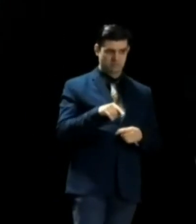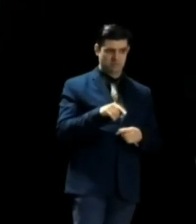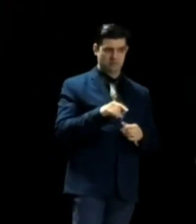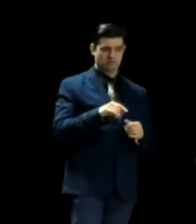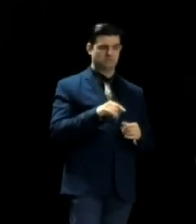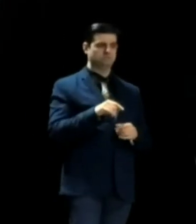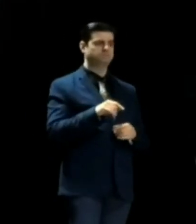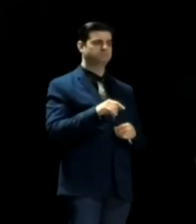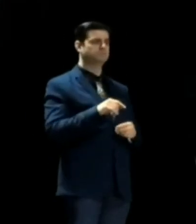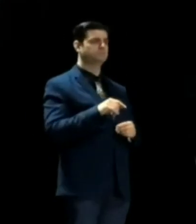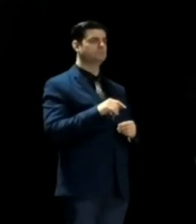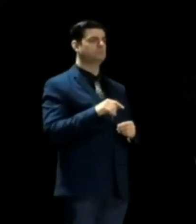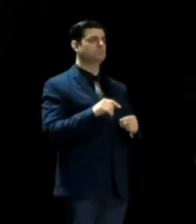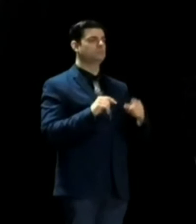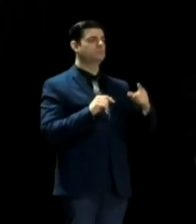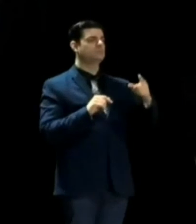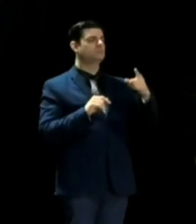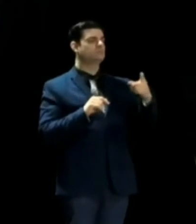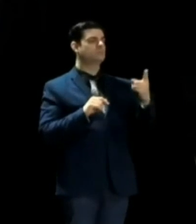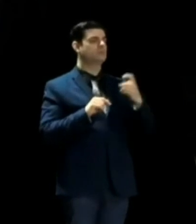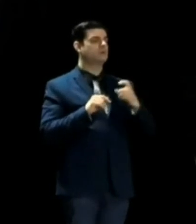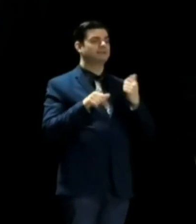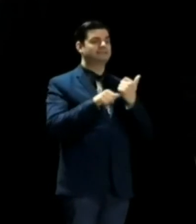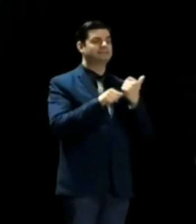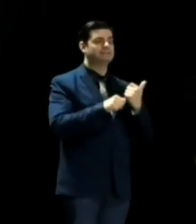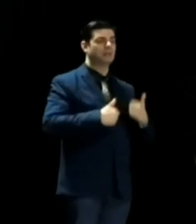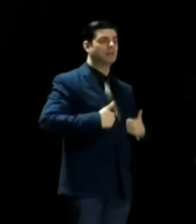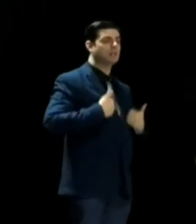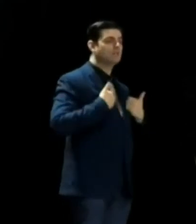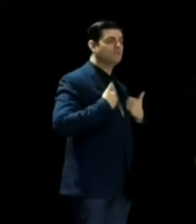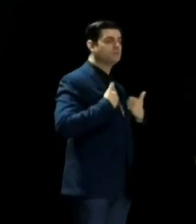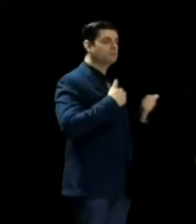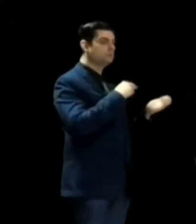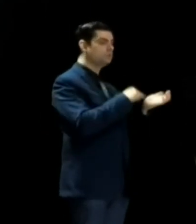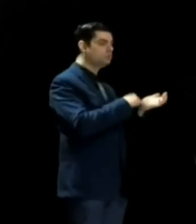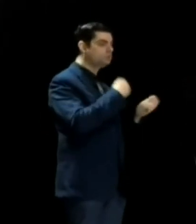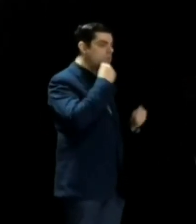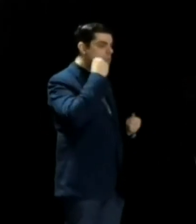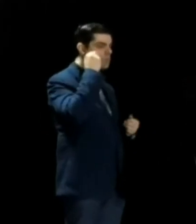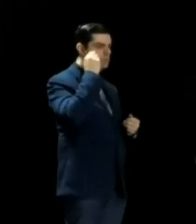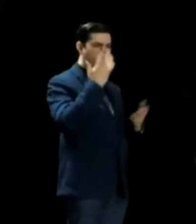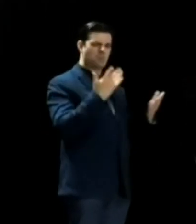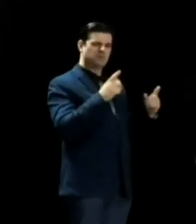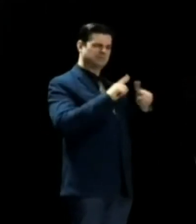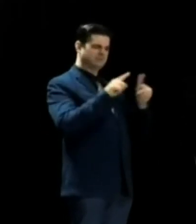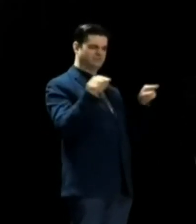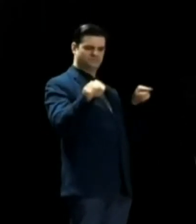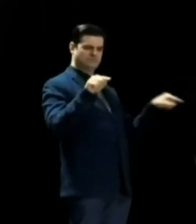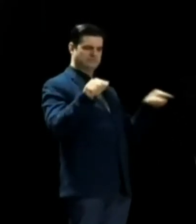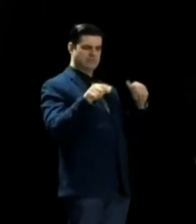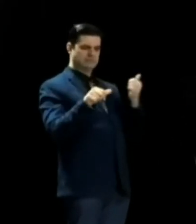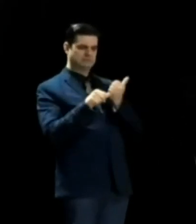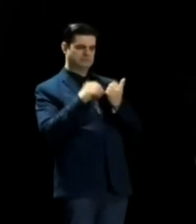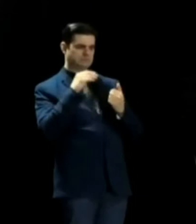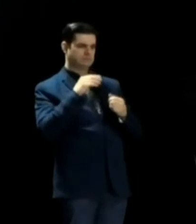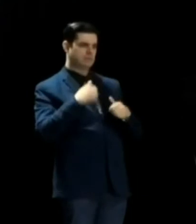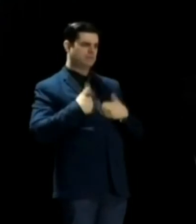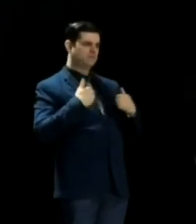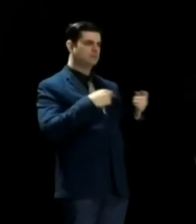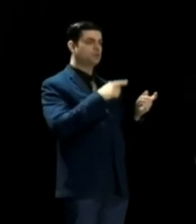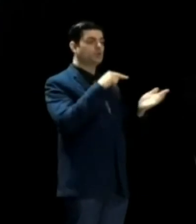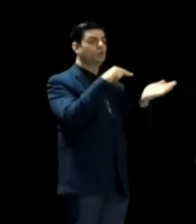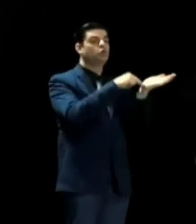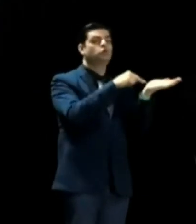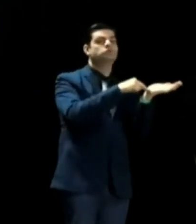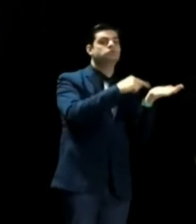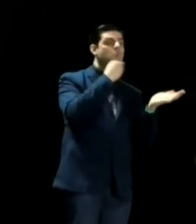assisted living? There's a lot of different terms that could make this confusing. Yeah, so nursing homes are specifically fall under